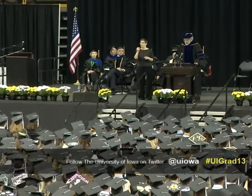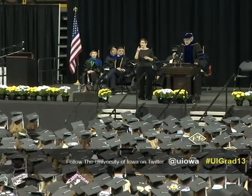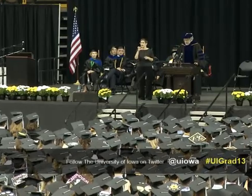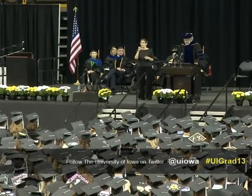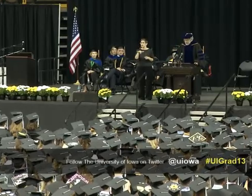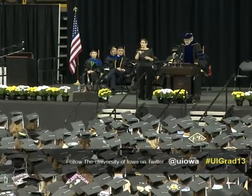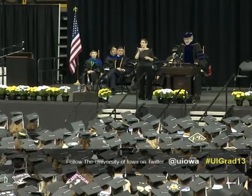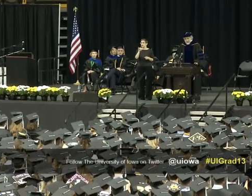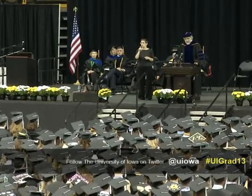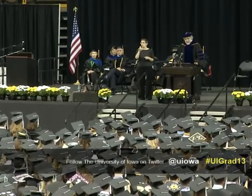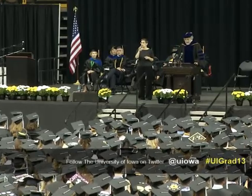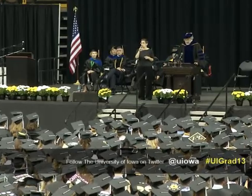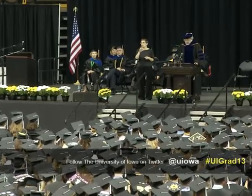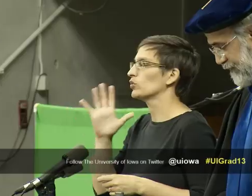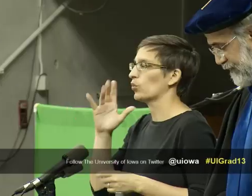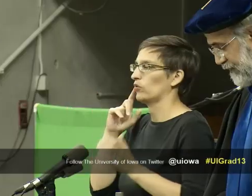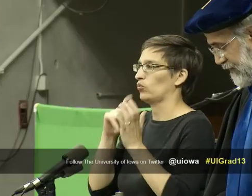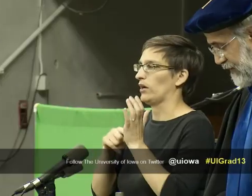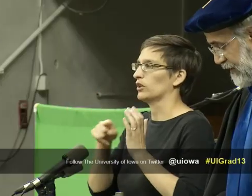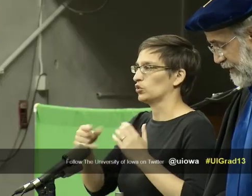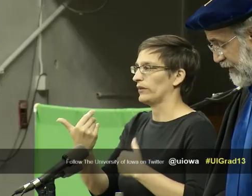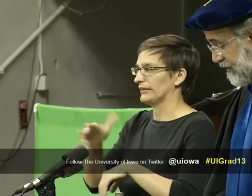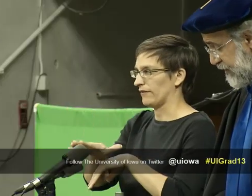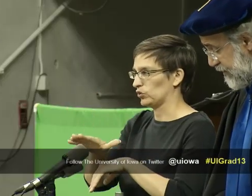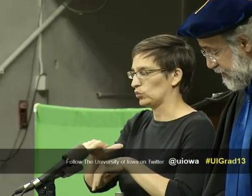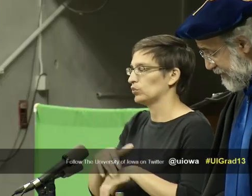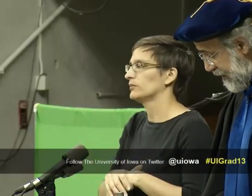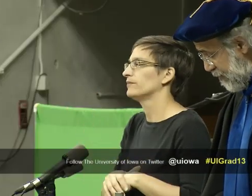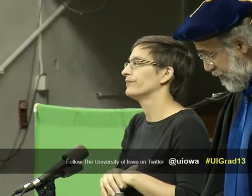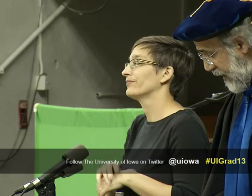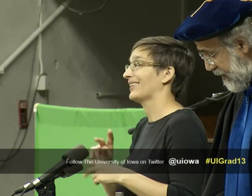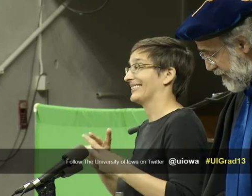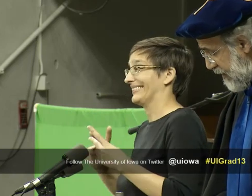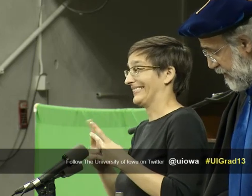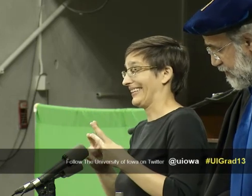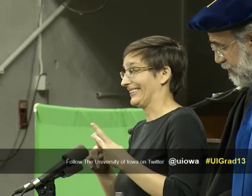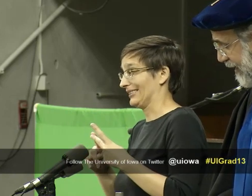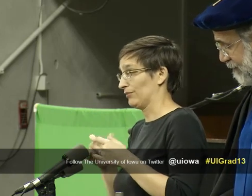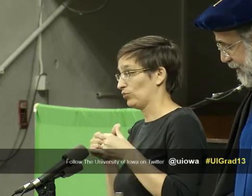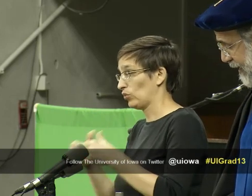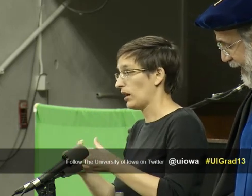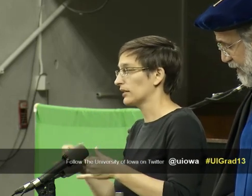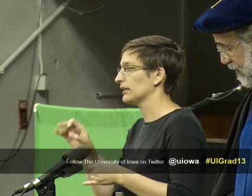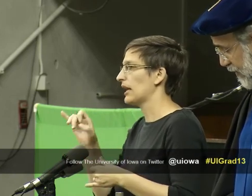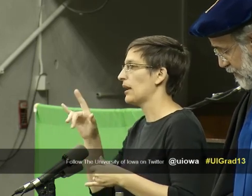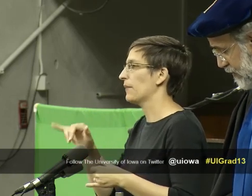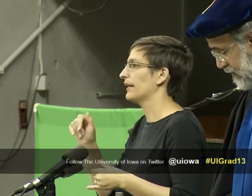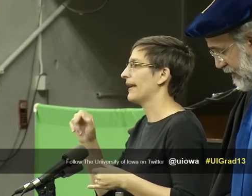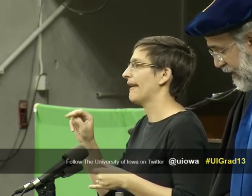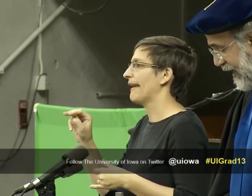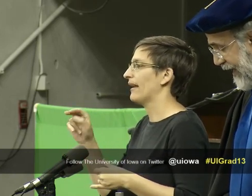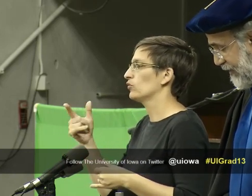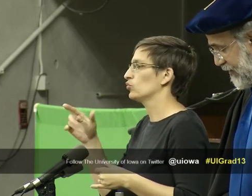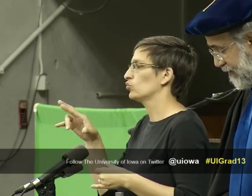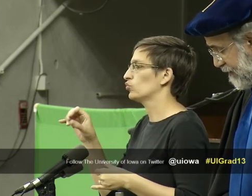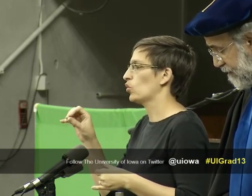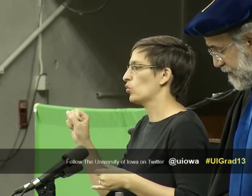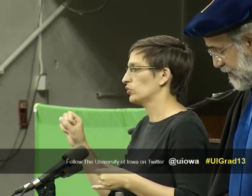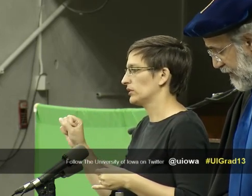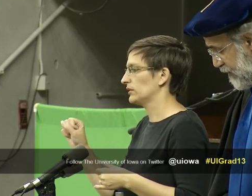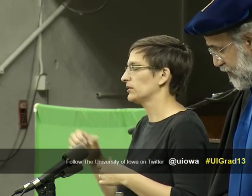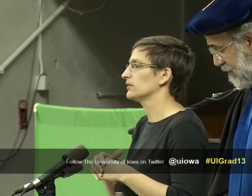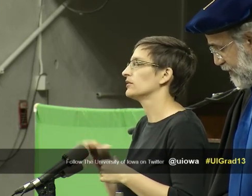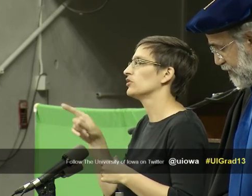who will be recognized this afternoon. This year's second prize goes to Emily Ann Gross, an